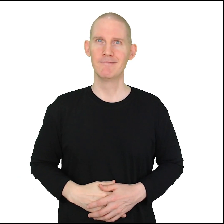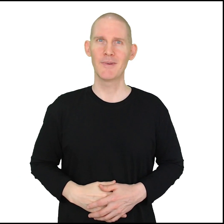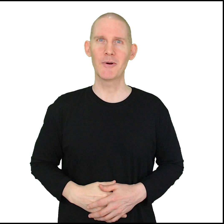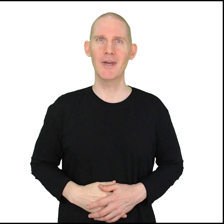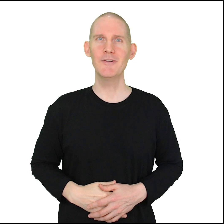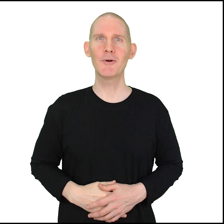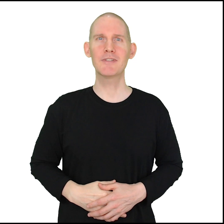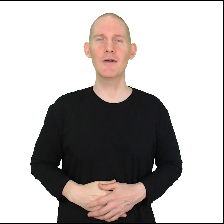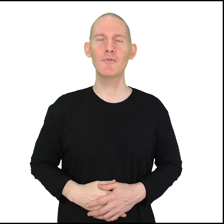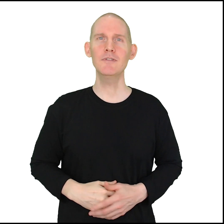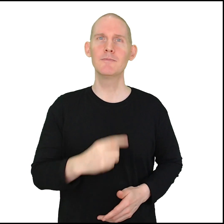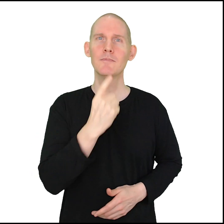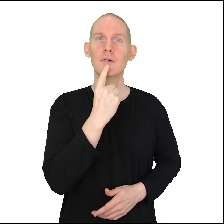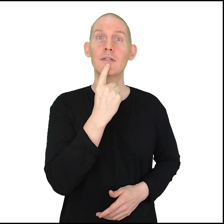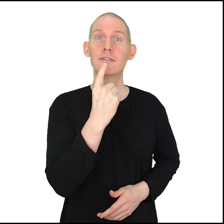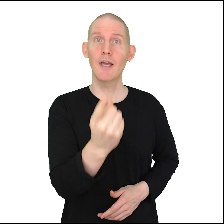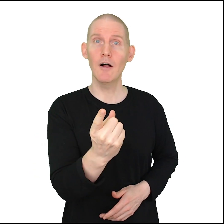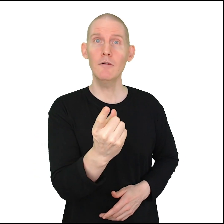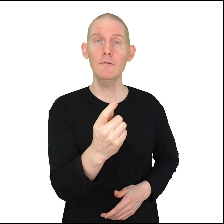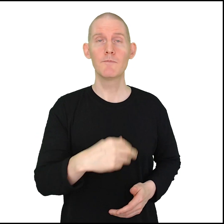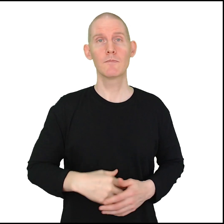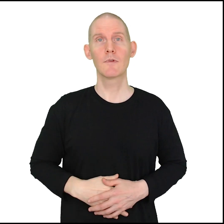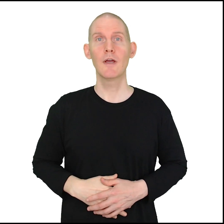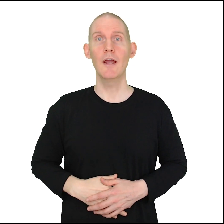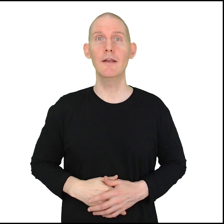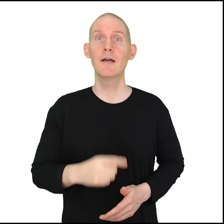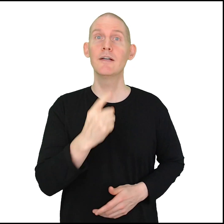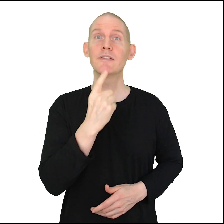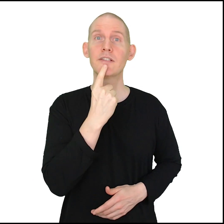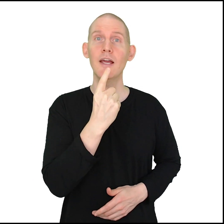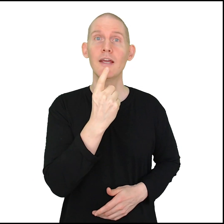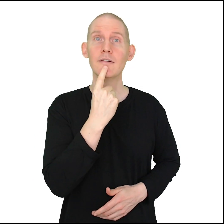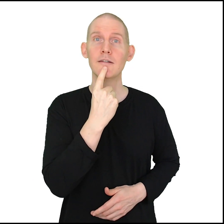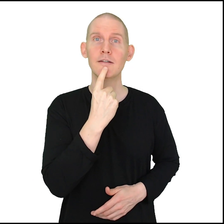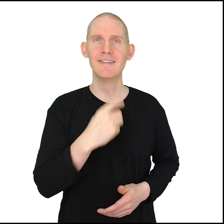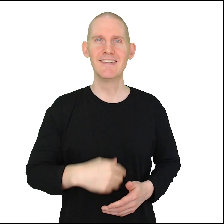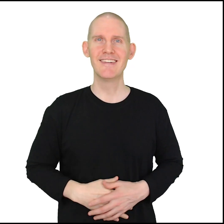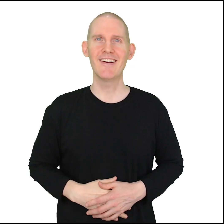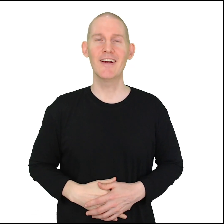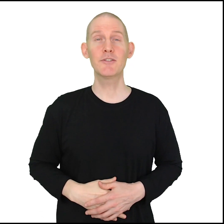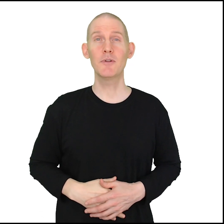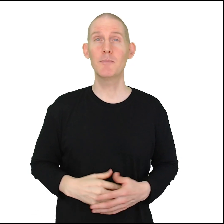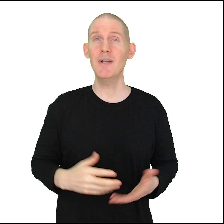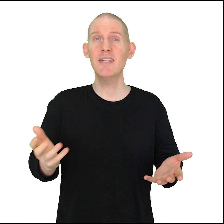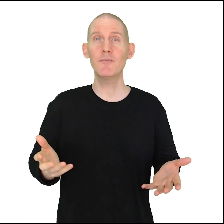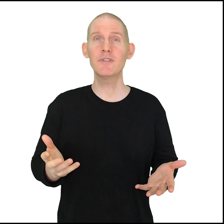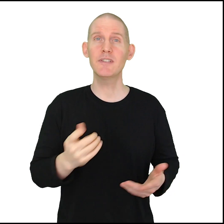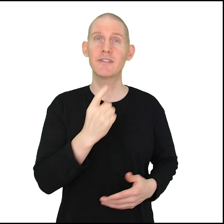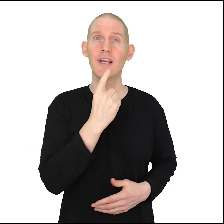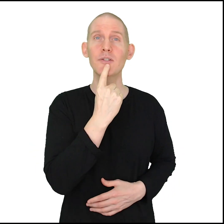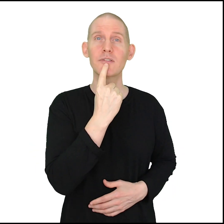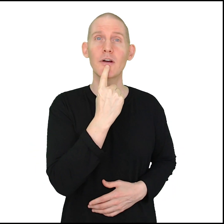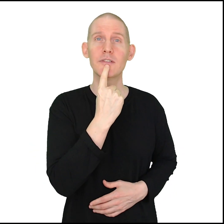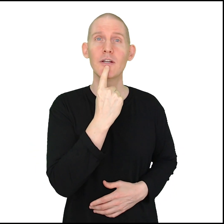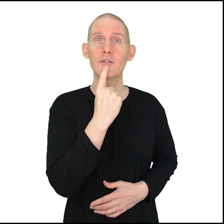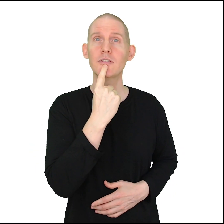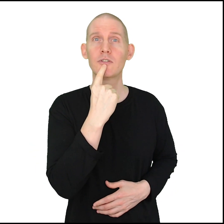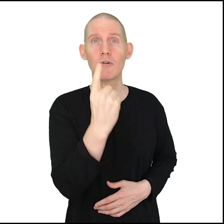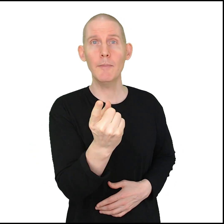Okay, notice the difference? Tell and say. All right, so the main difference is tell starts here and just drops